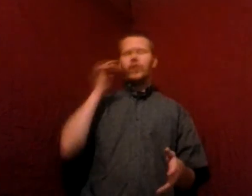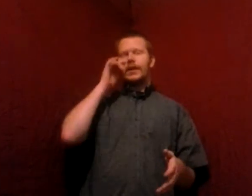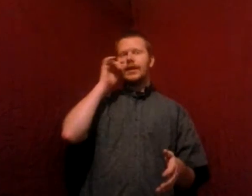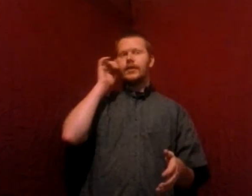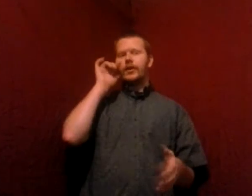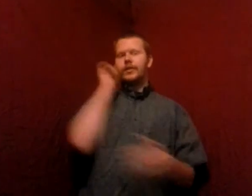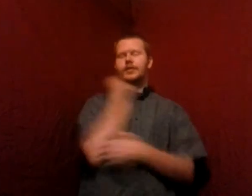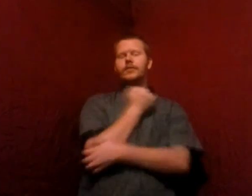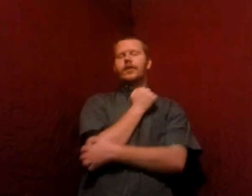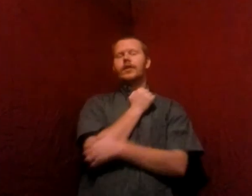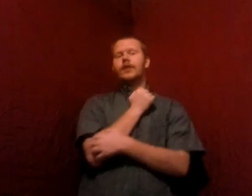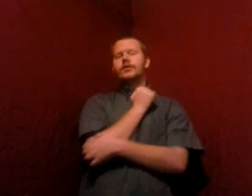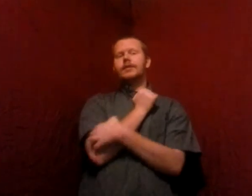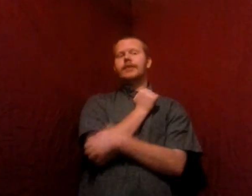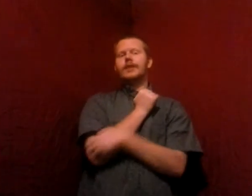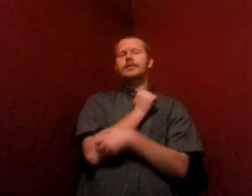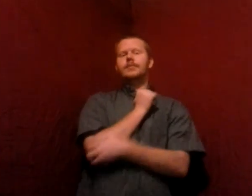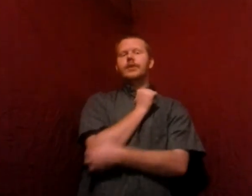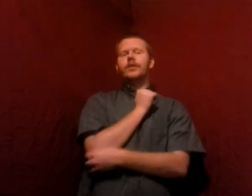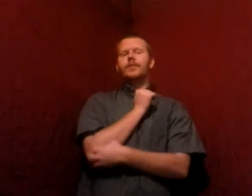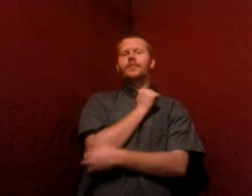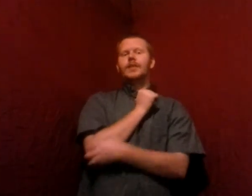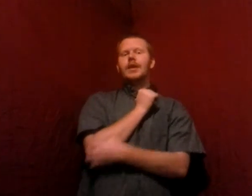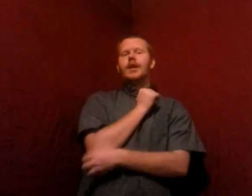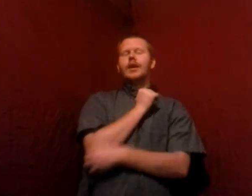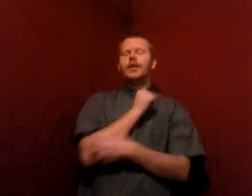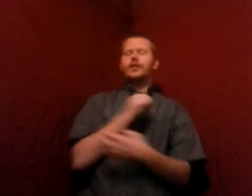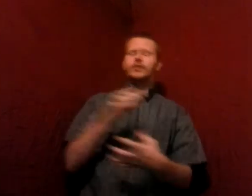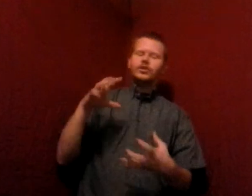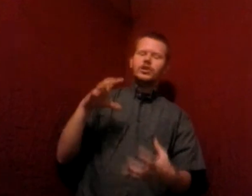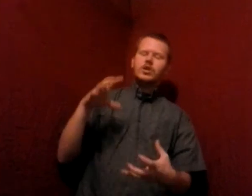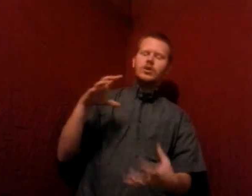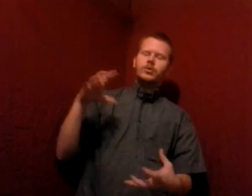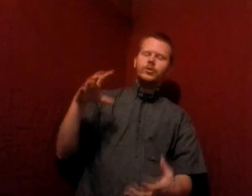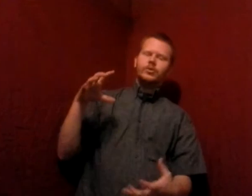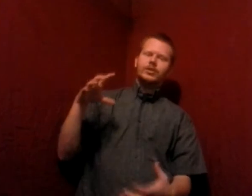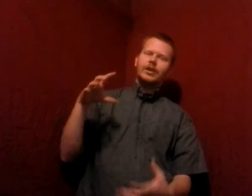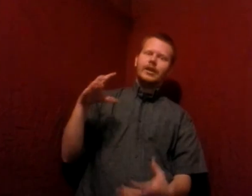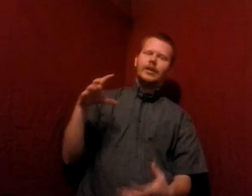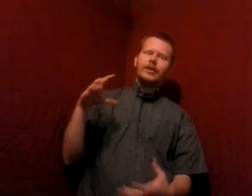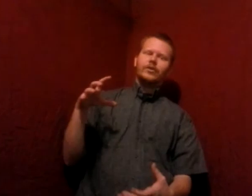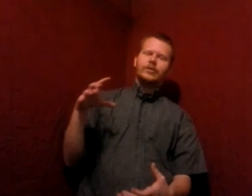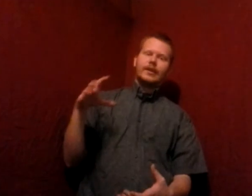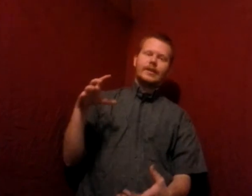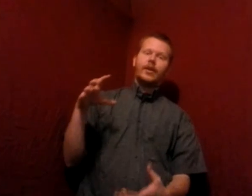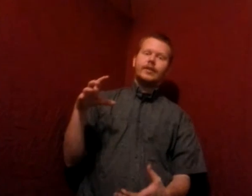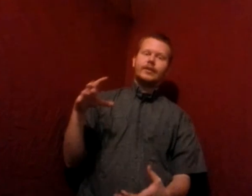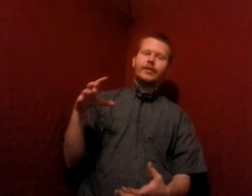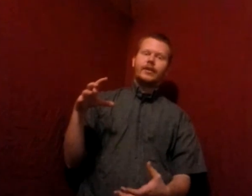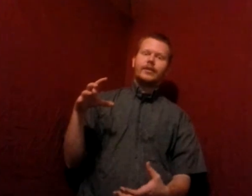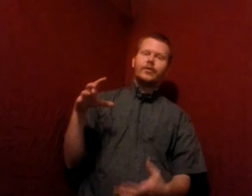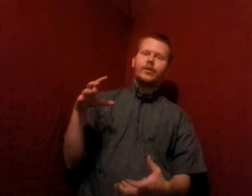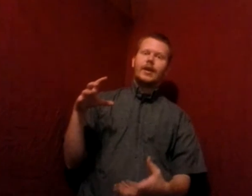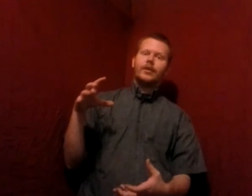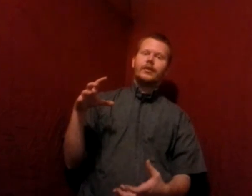when i got in there i was getting i was thinking about taking some soda and then i saw these huge liters like gallons i think they're a gallon